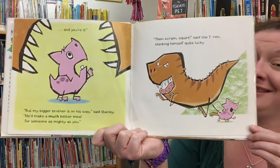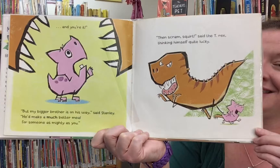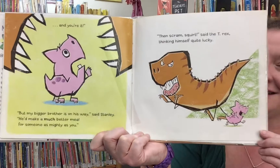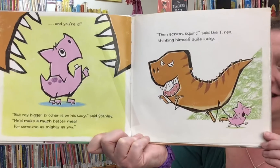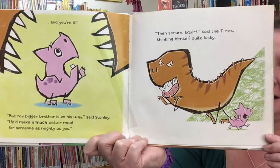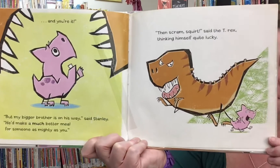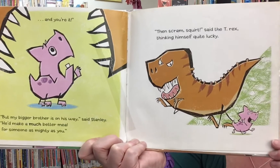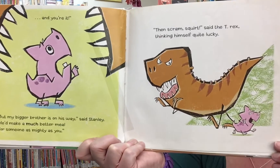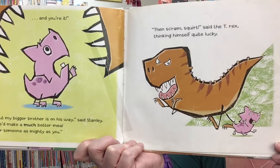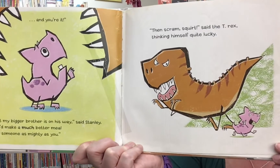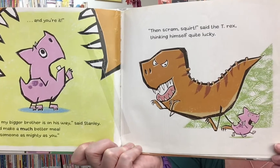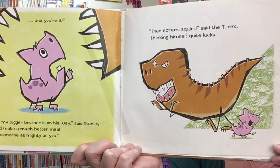lucky.